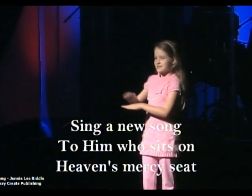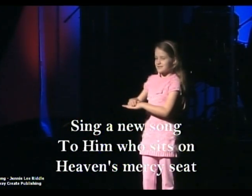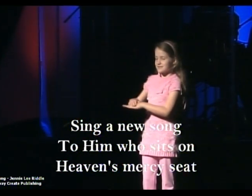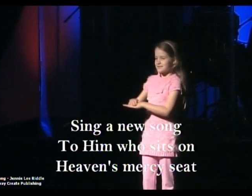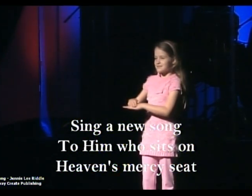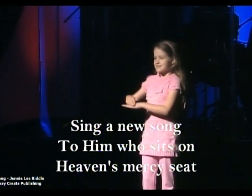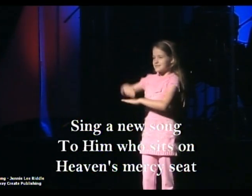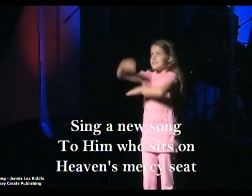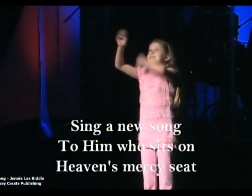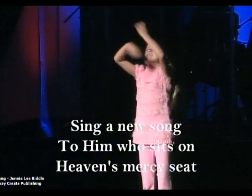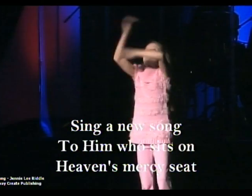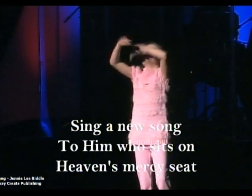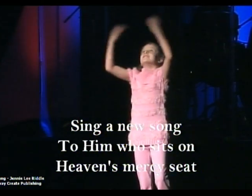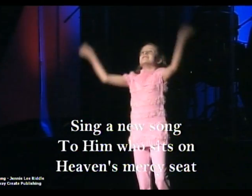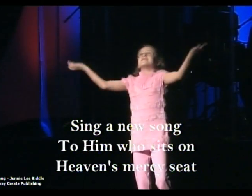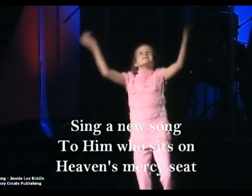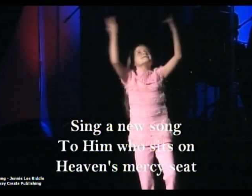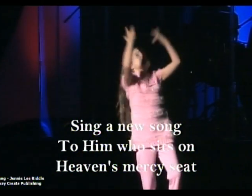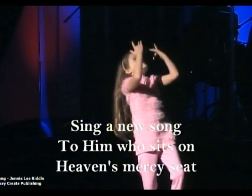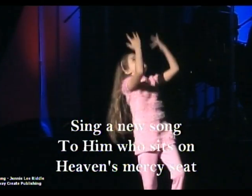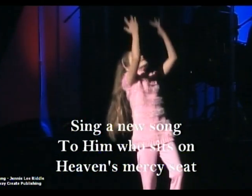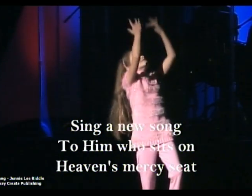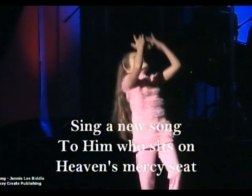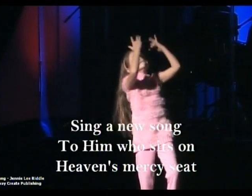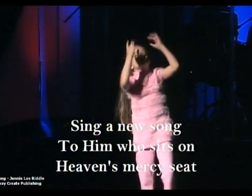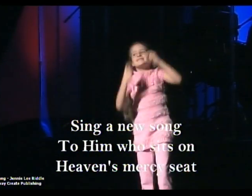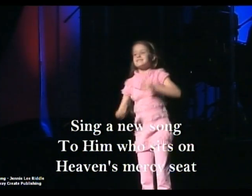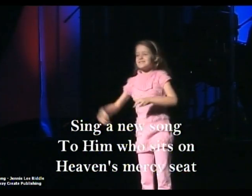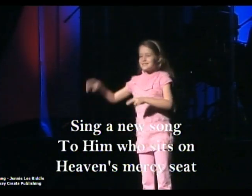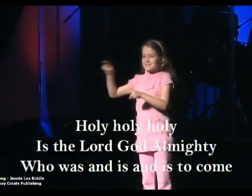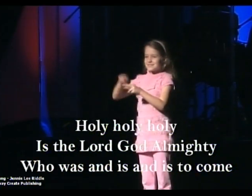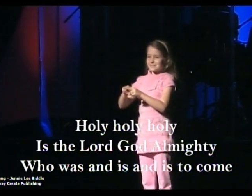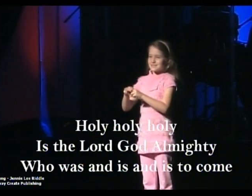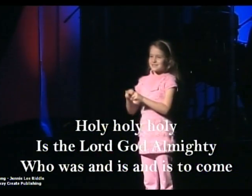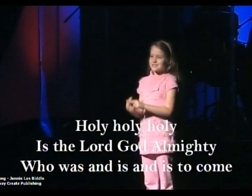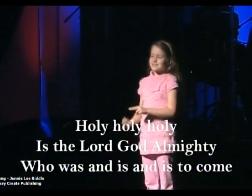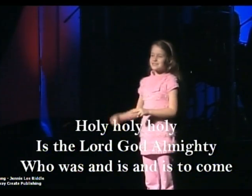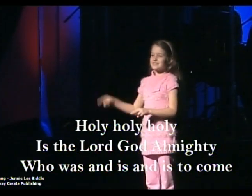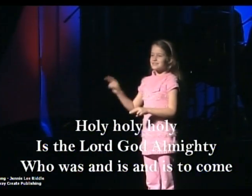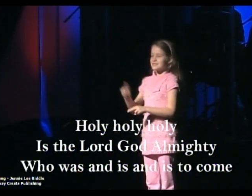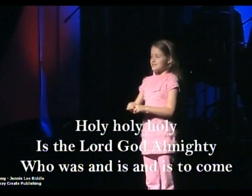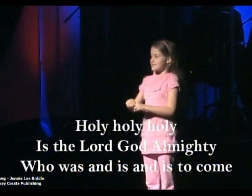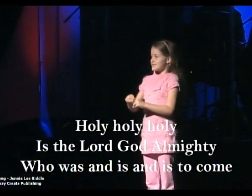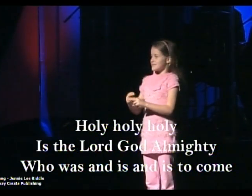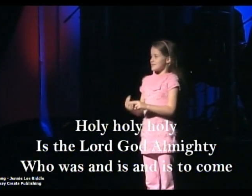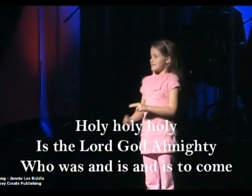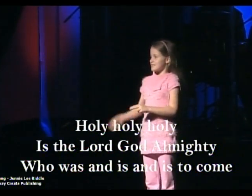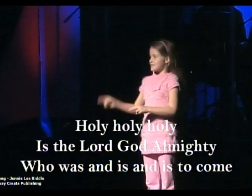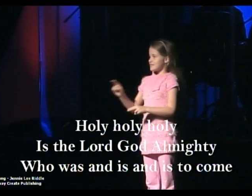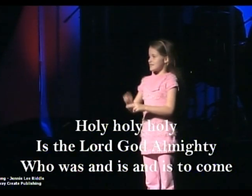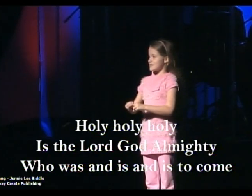heaven's mercy seat. Will y'all stand and sing this with us?